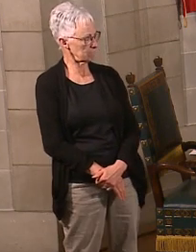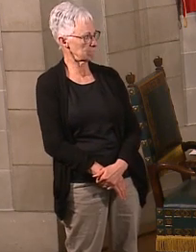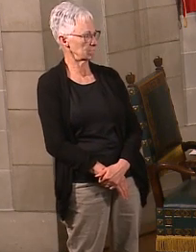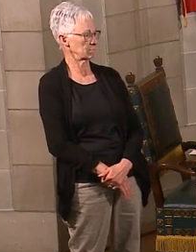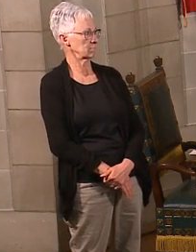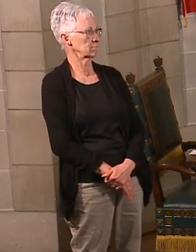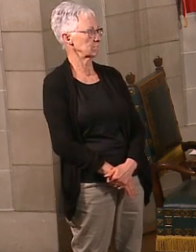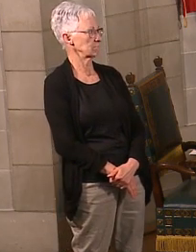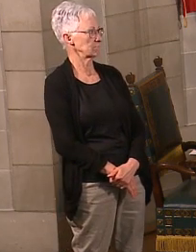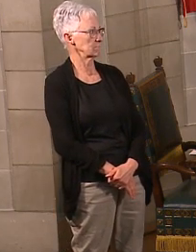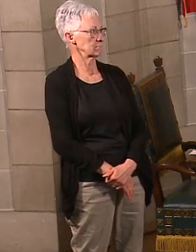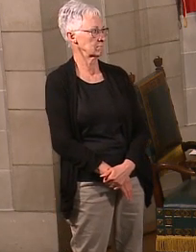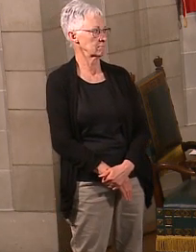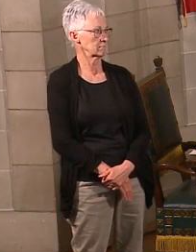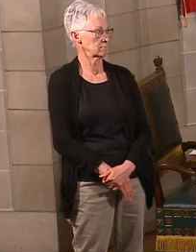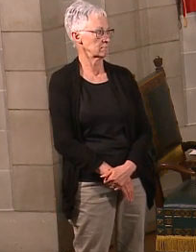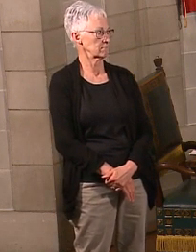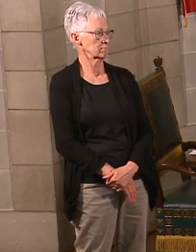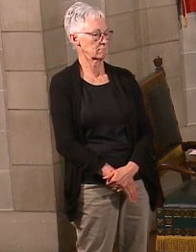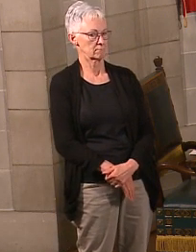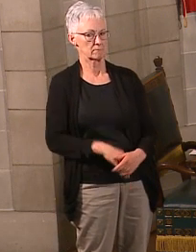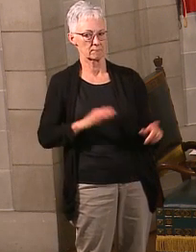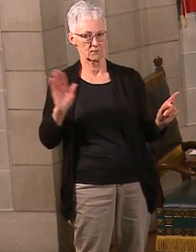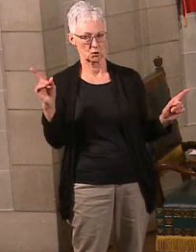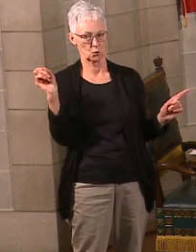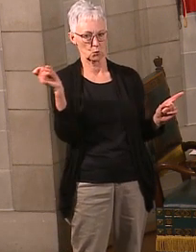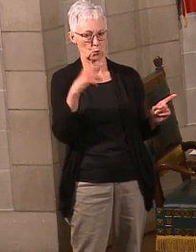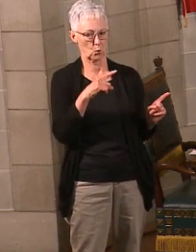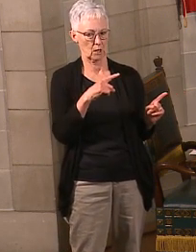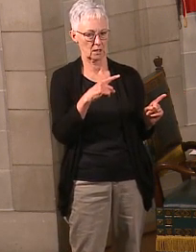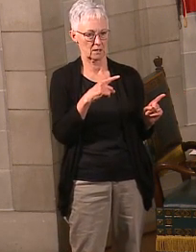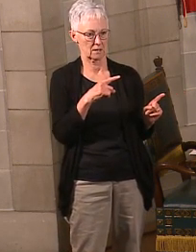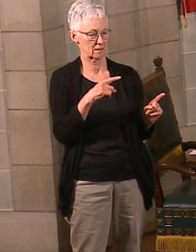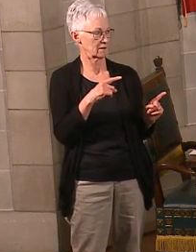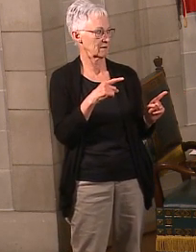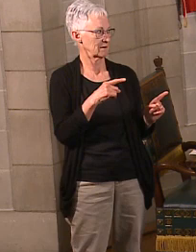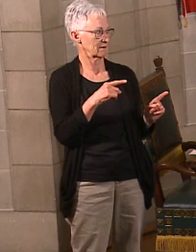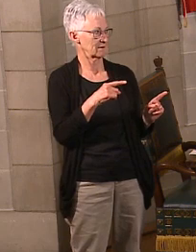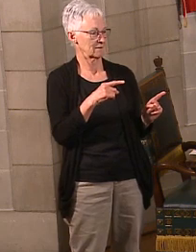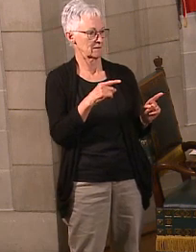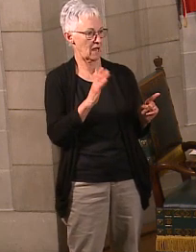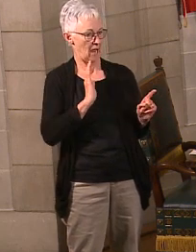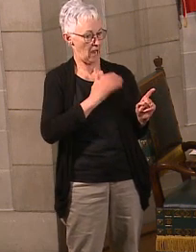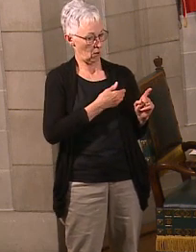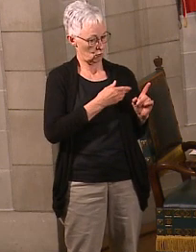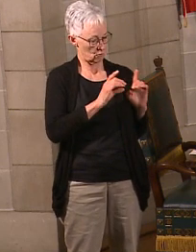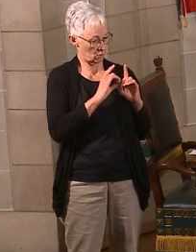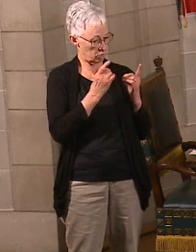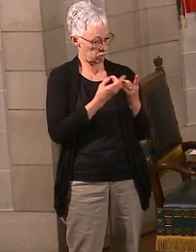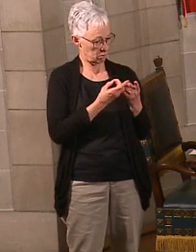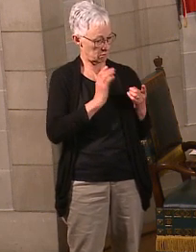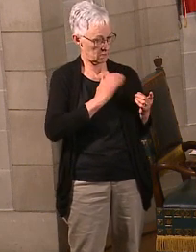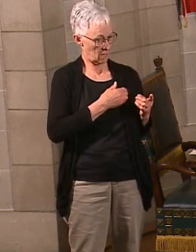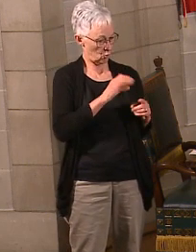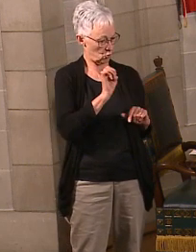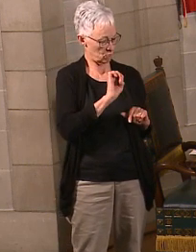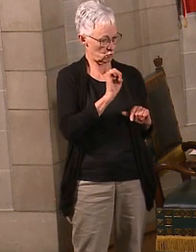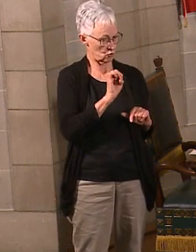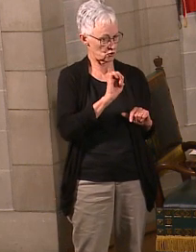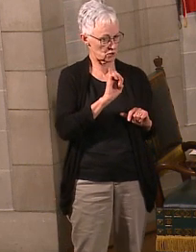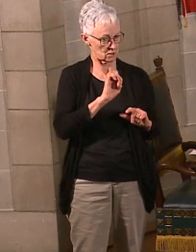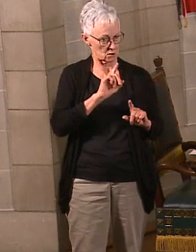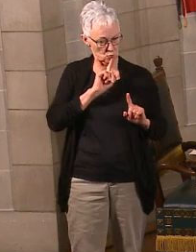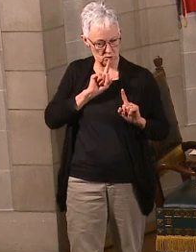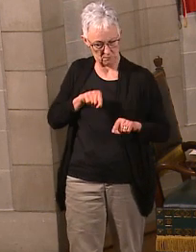Well, Repeat the question. are the emergency, are the department's emergency response plans secret to